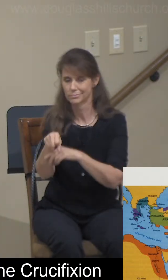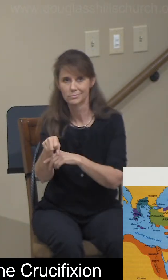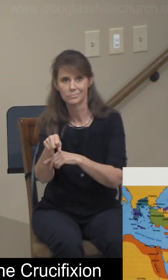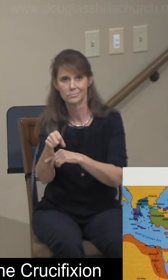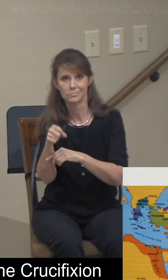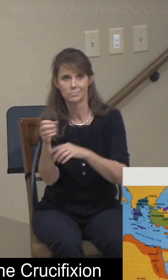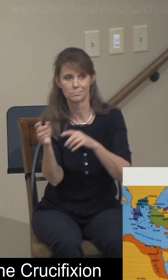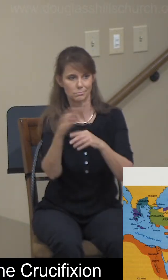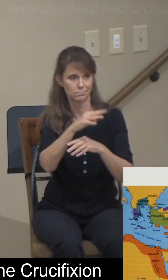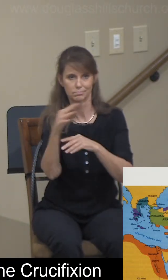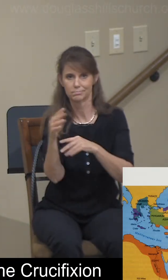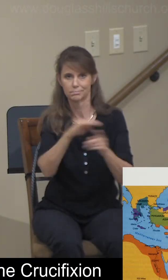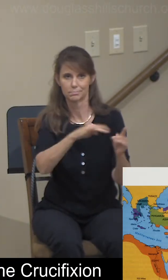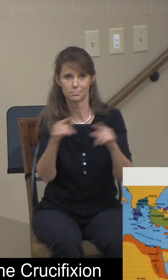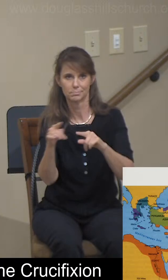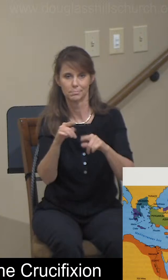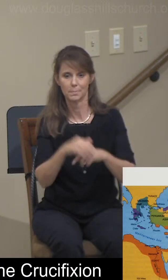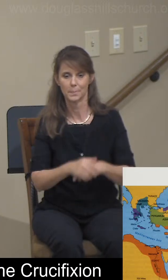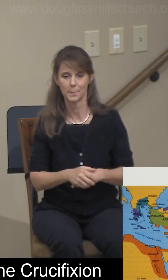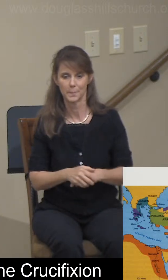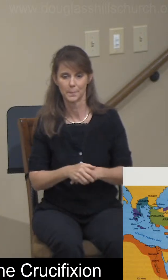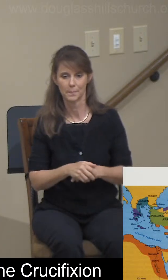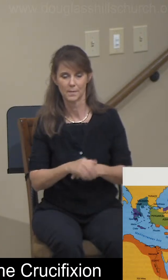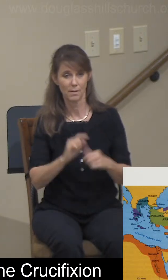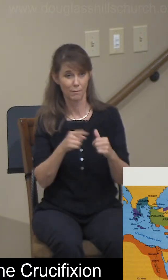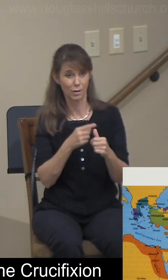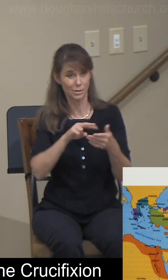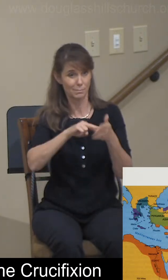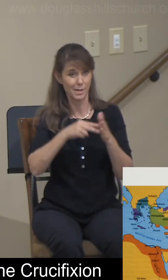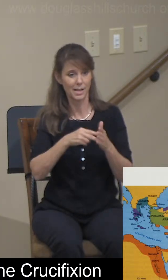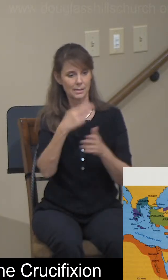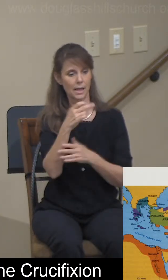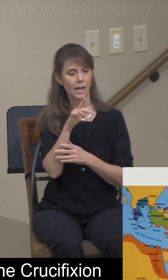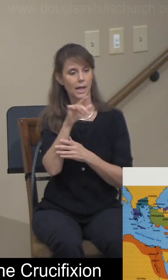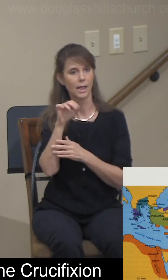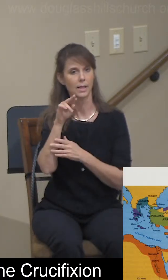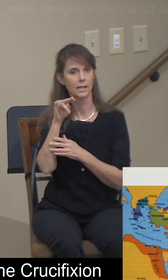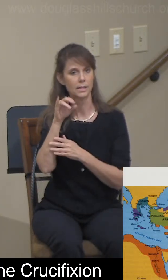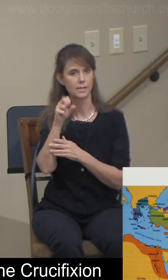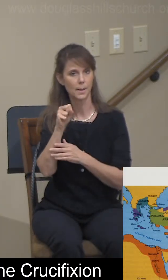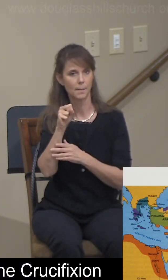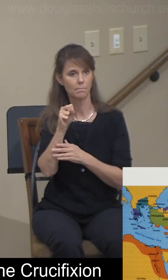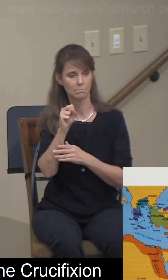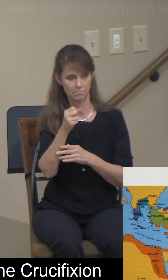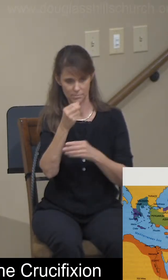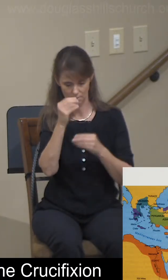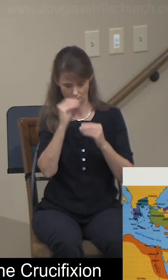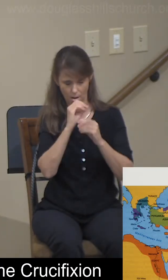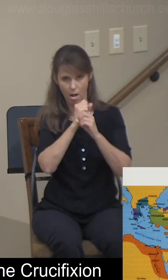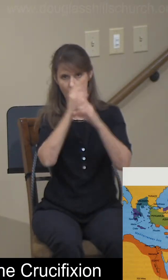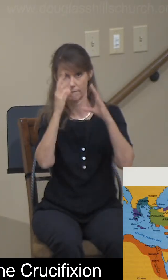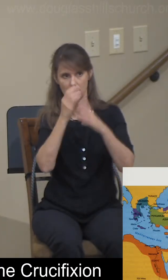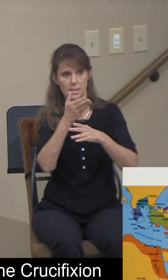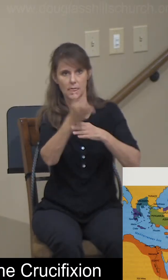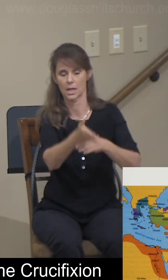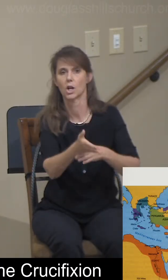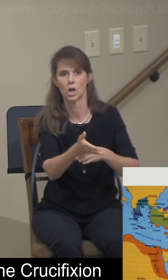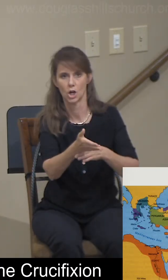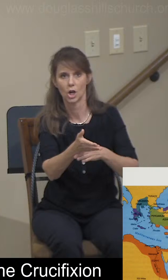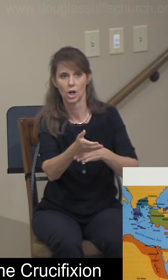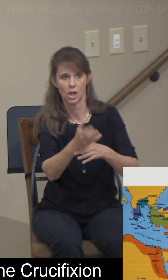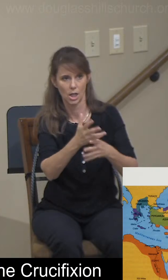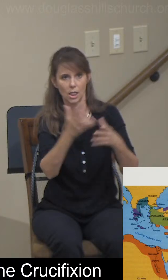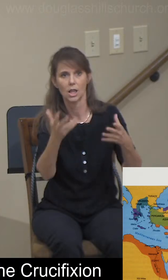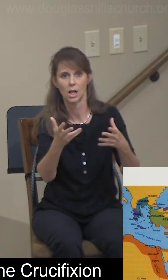region and what it would have meant. First, it means that Hellenism is present in the region. It's heavily present,